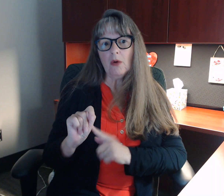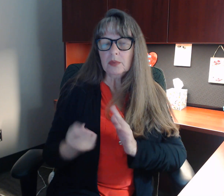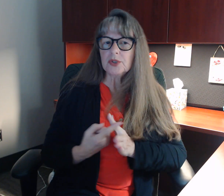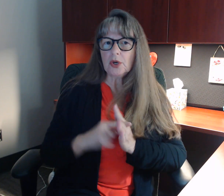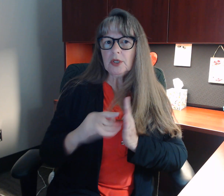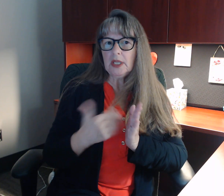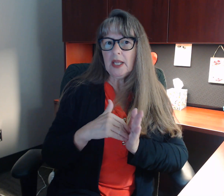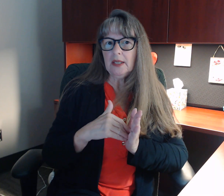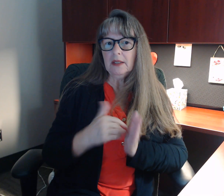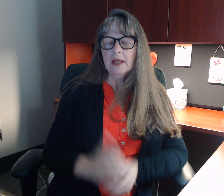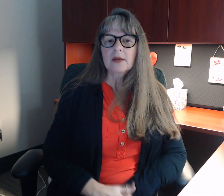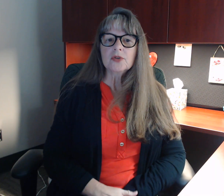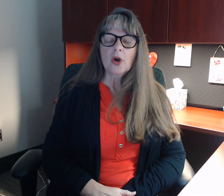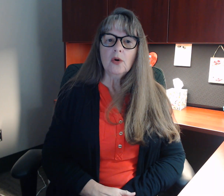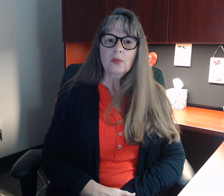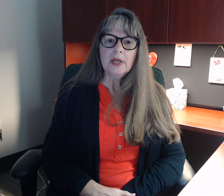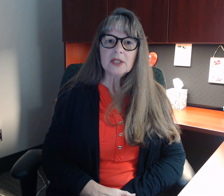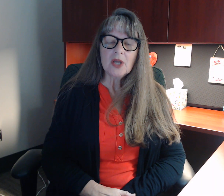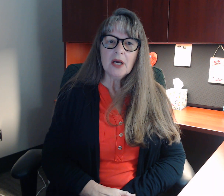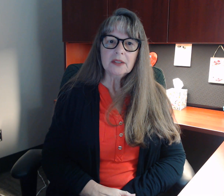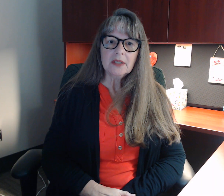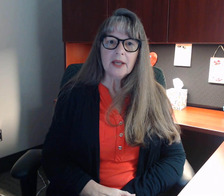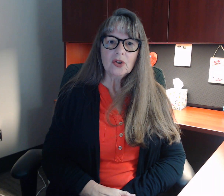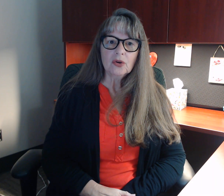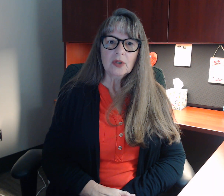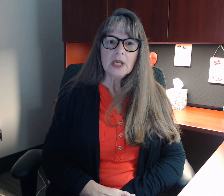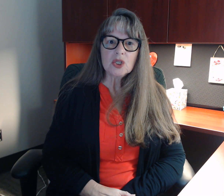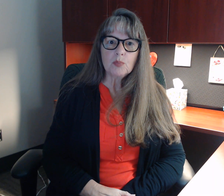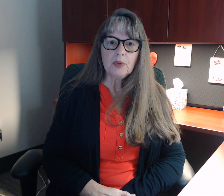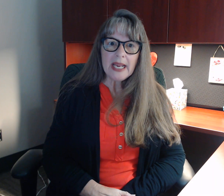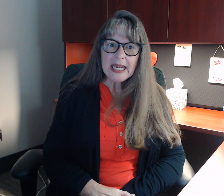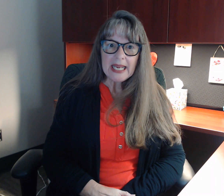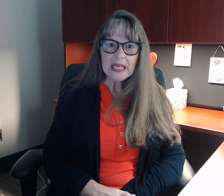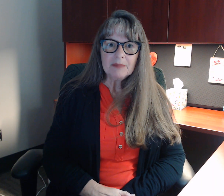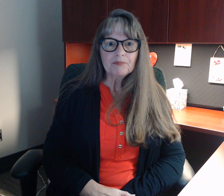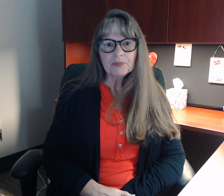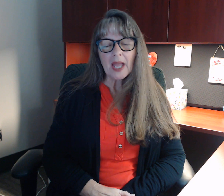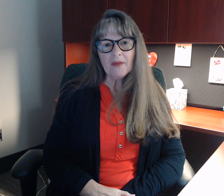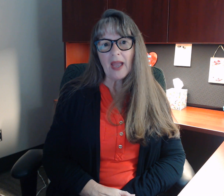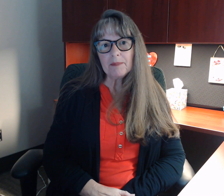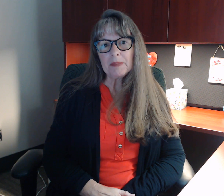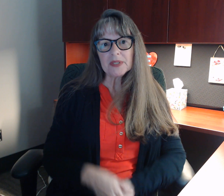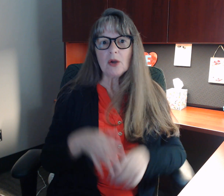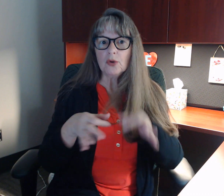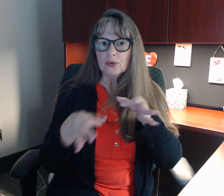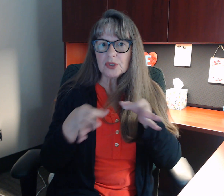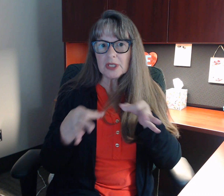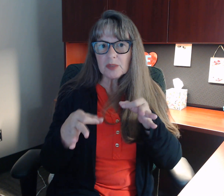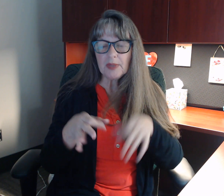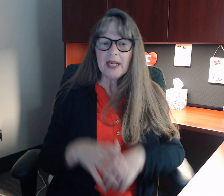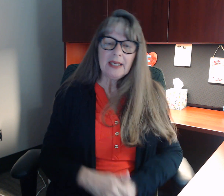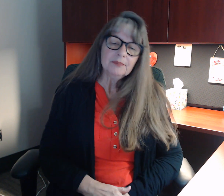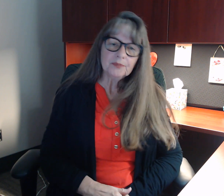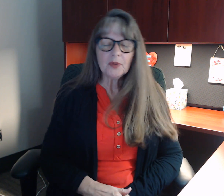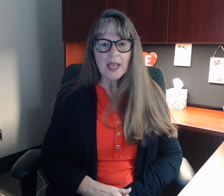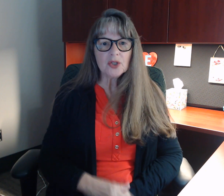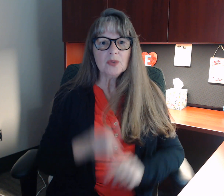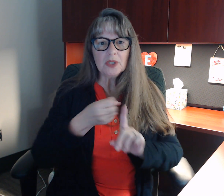start it again. So it's not like you're explaining. I've had people say, oh, you're just explaining. You can't do.